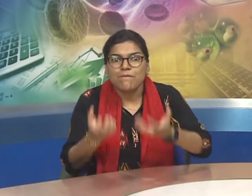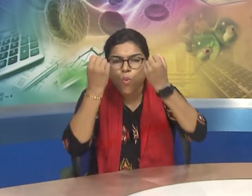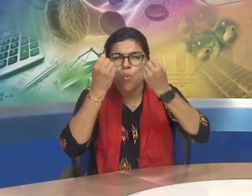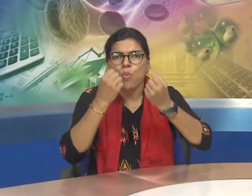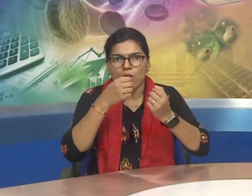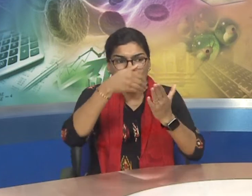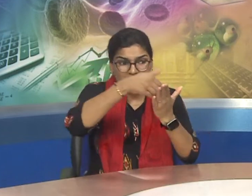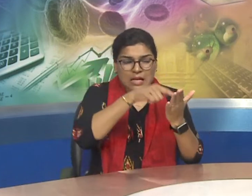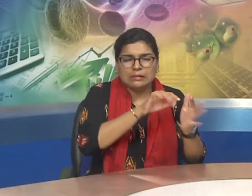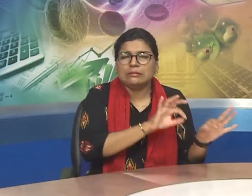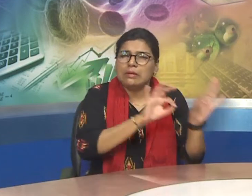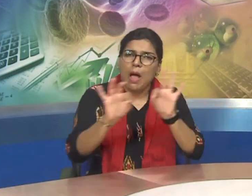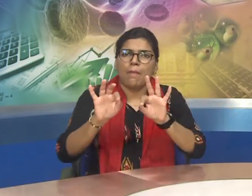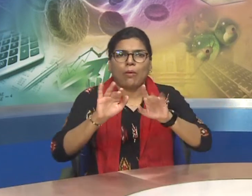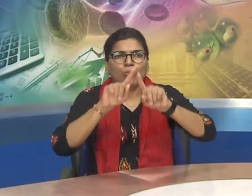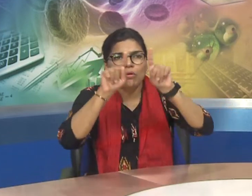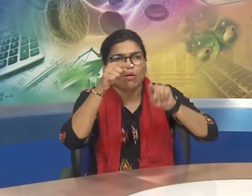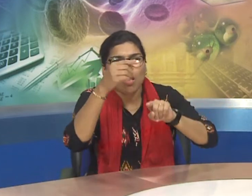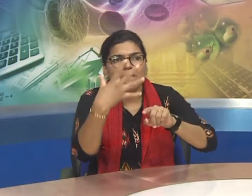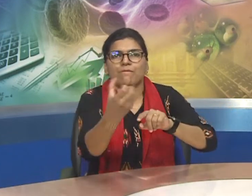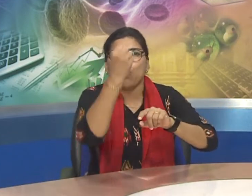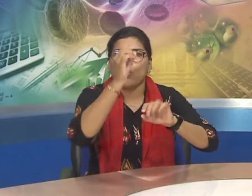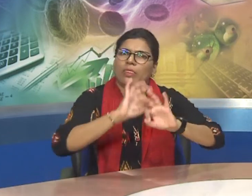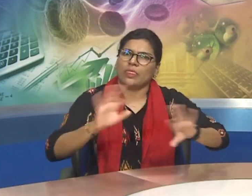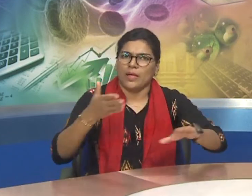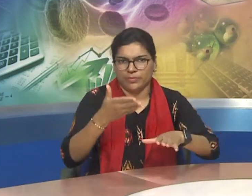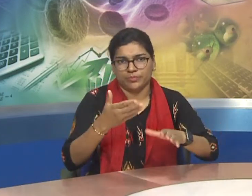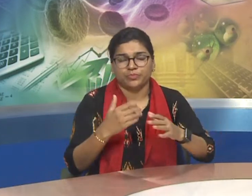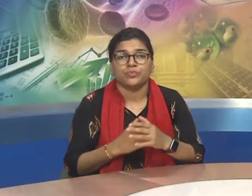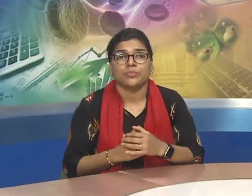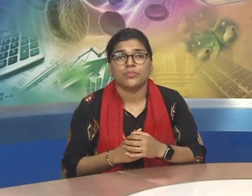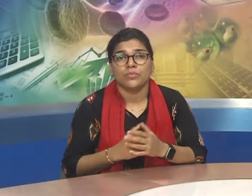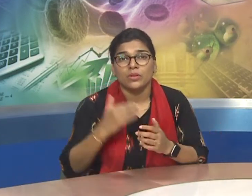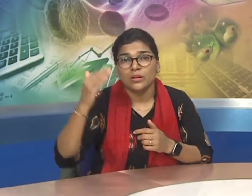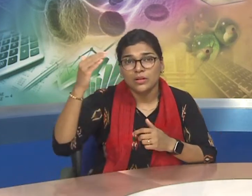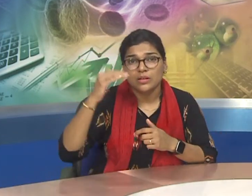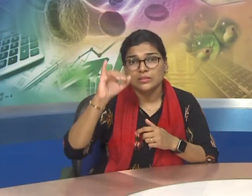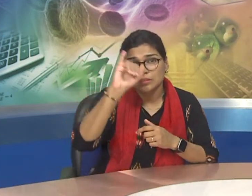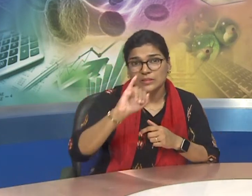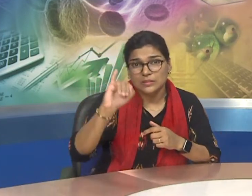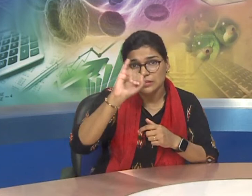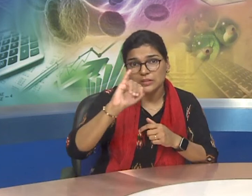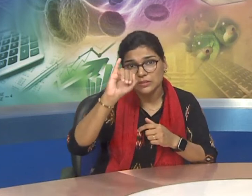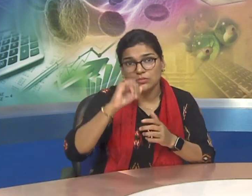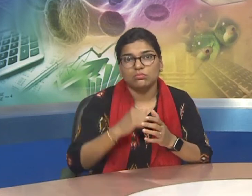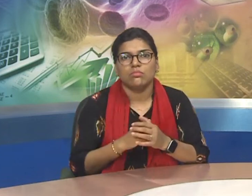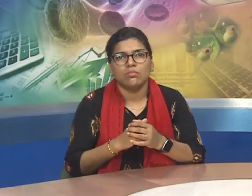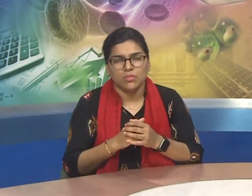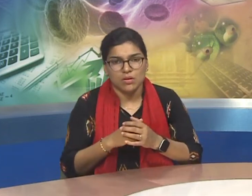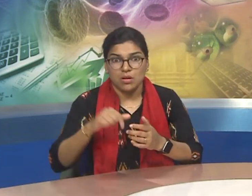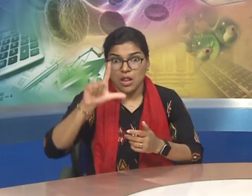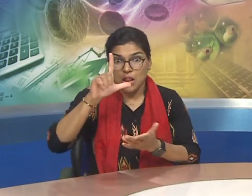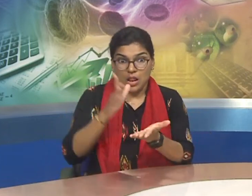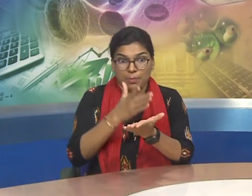strategies that exceeds those that can be used with card catalog. Point number